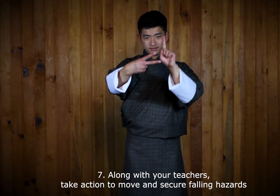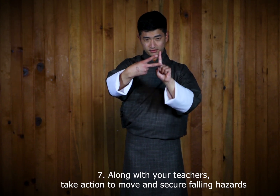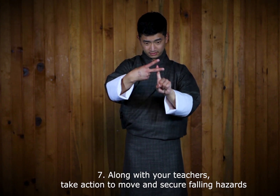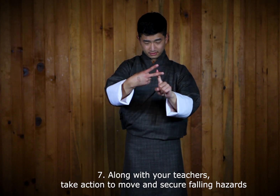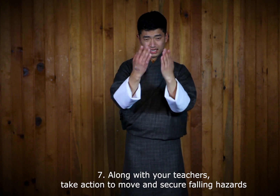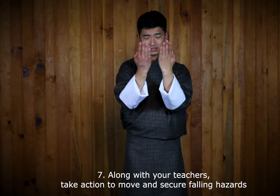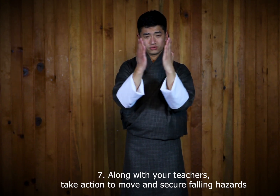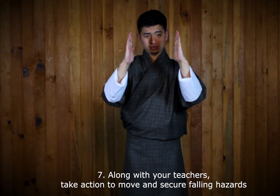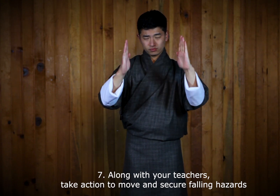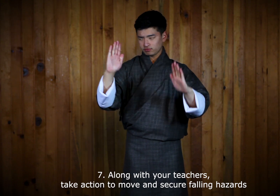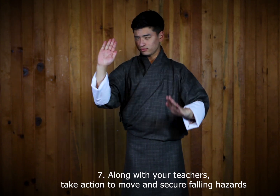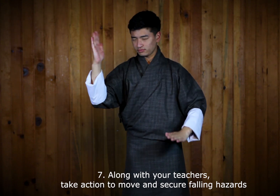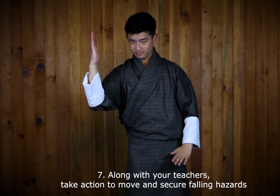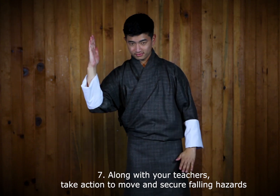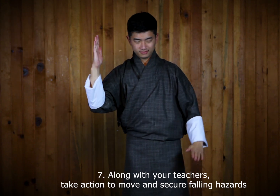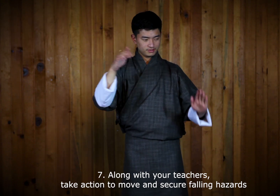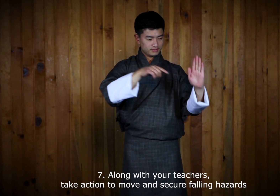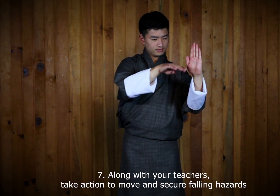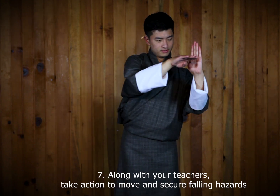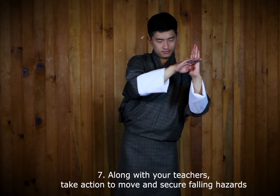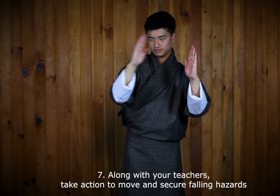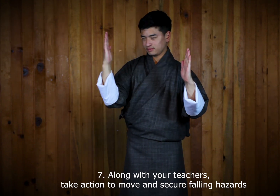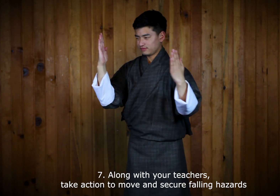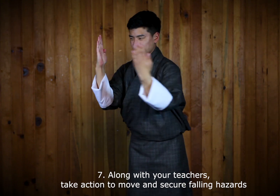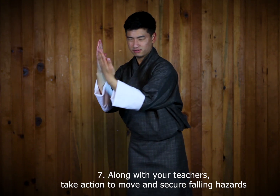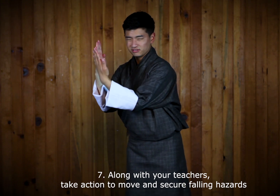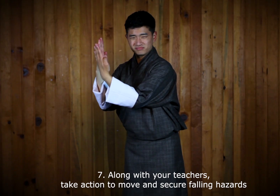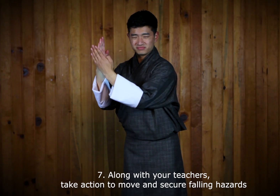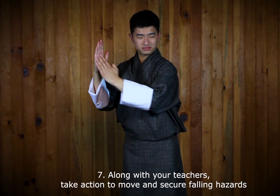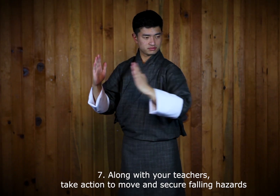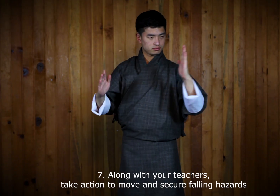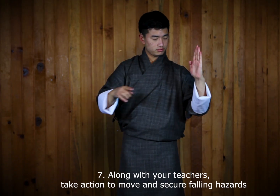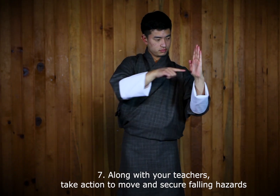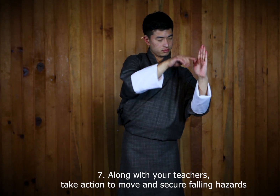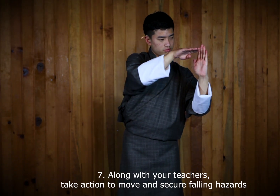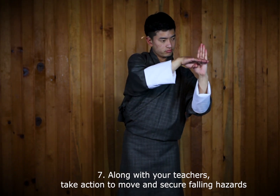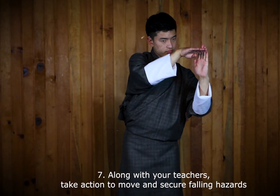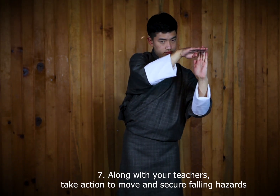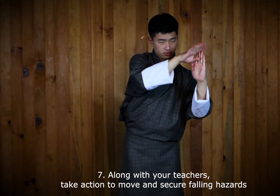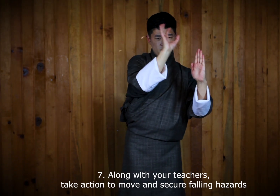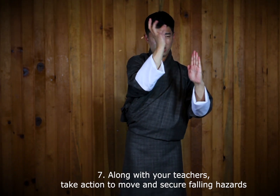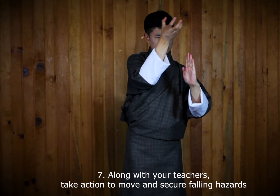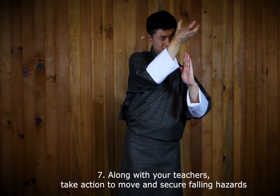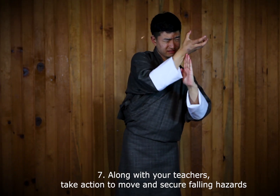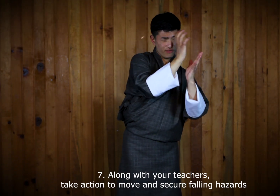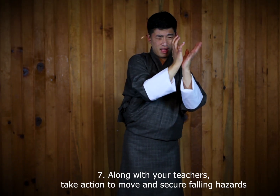Seven. Along with your teachers, take action to move and secure falling